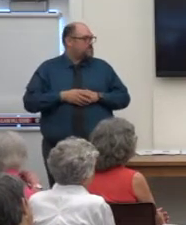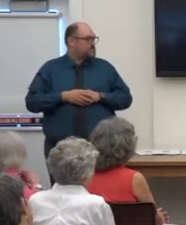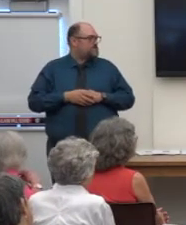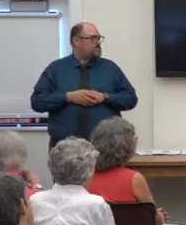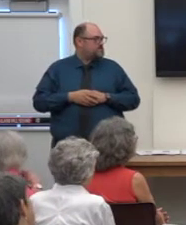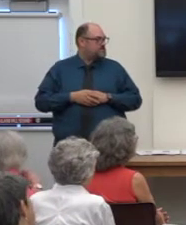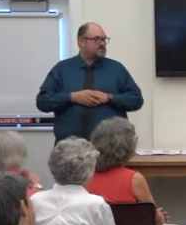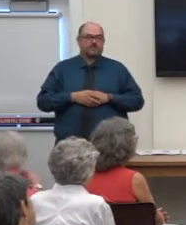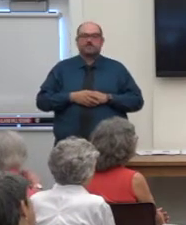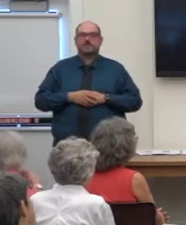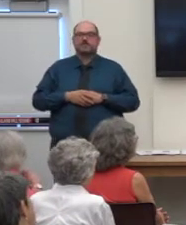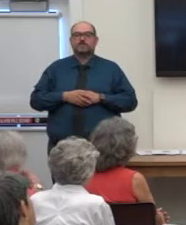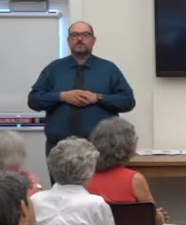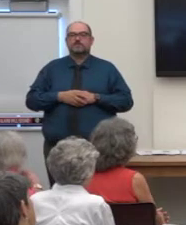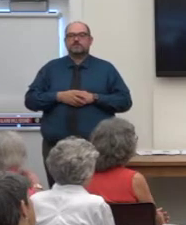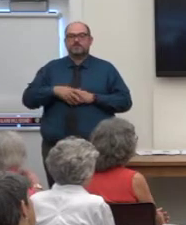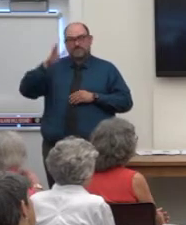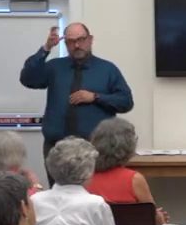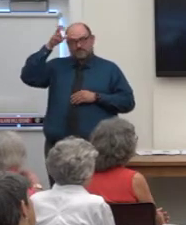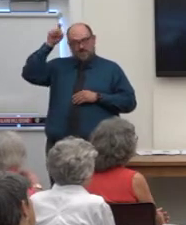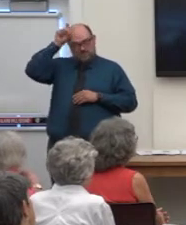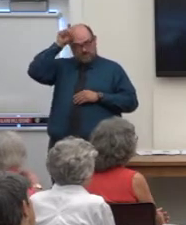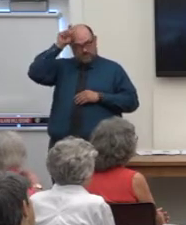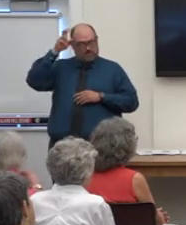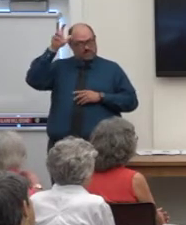This is the sign for devil.